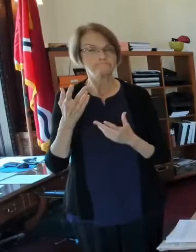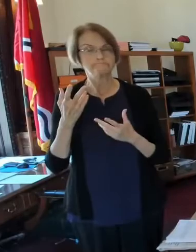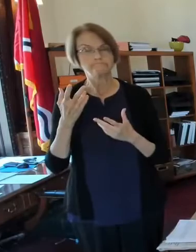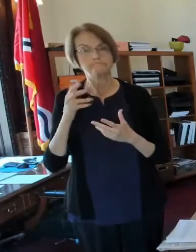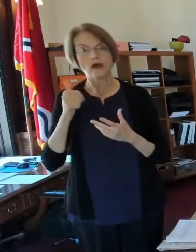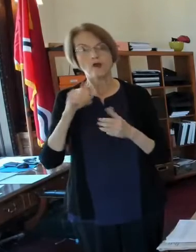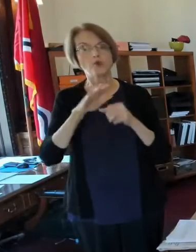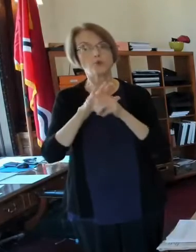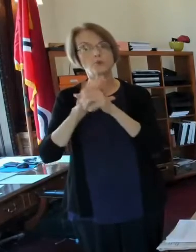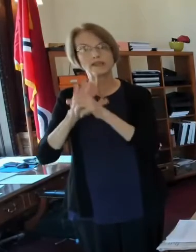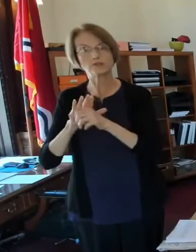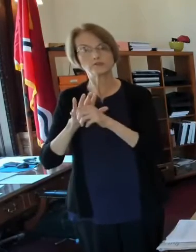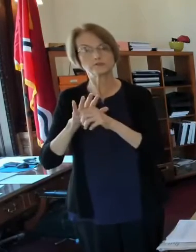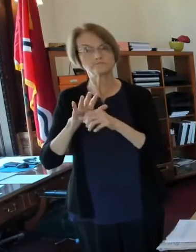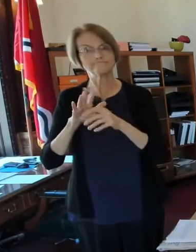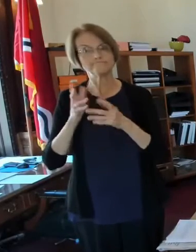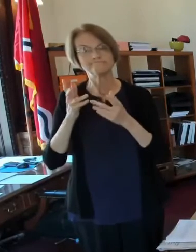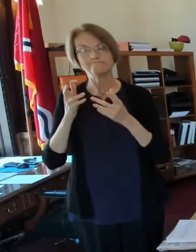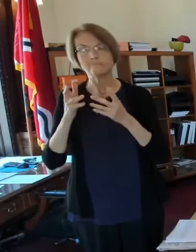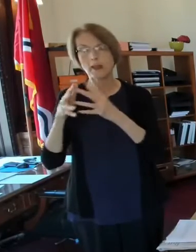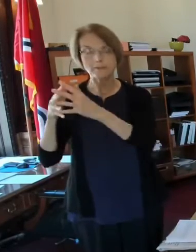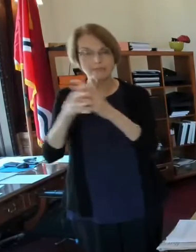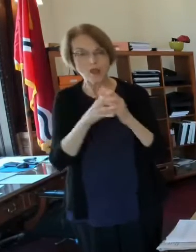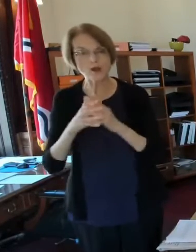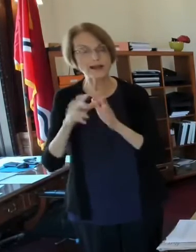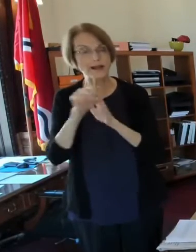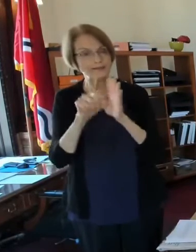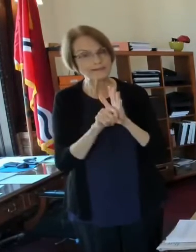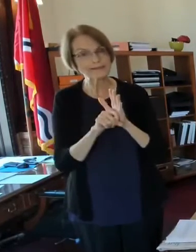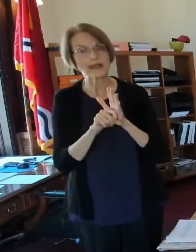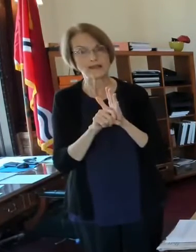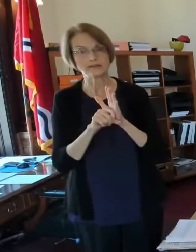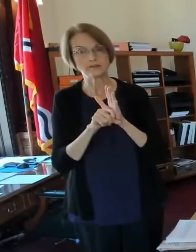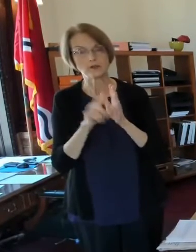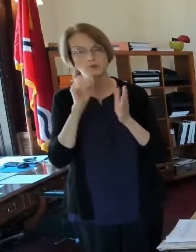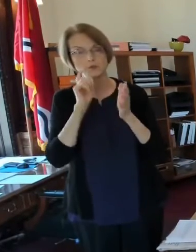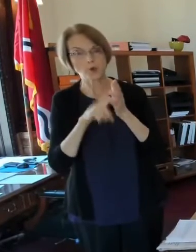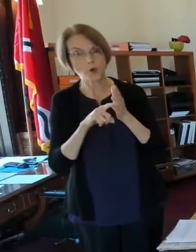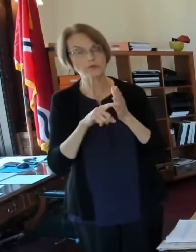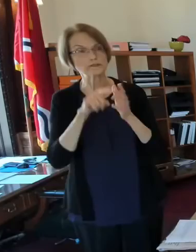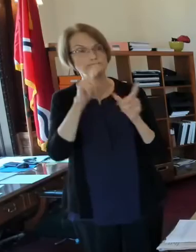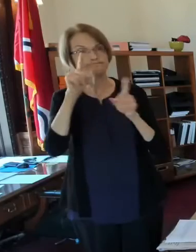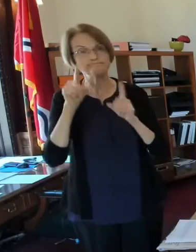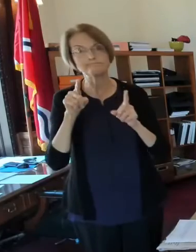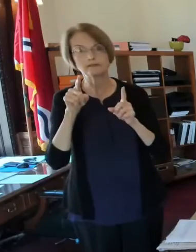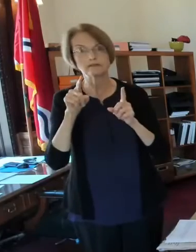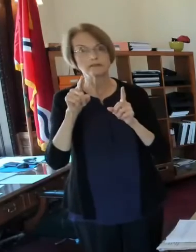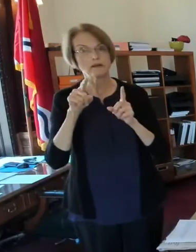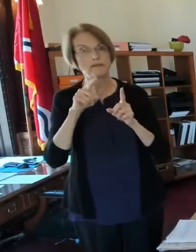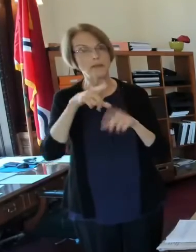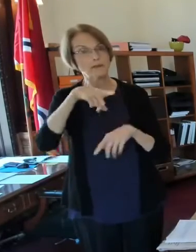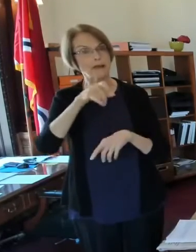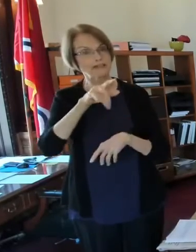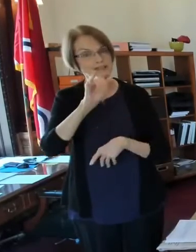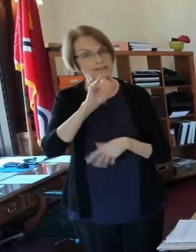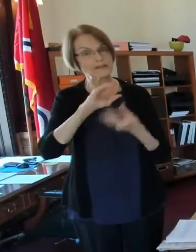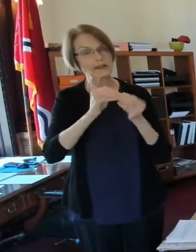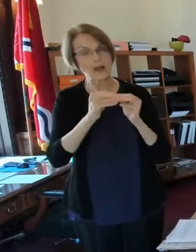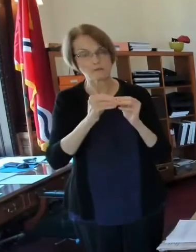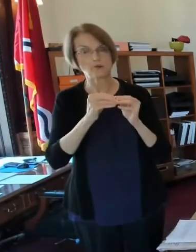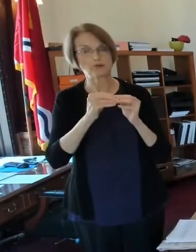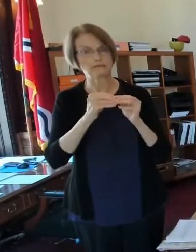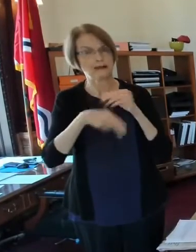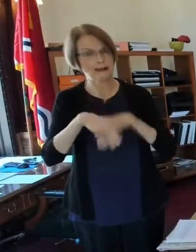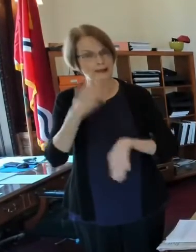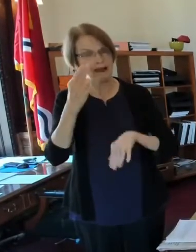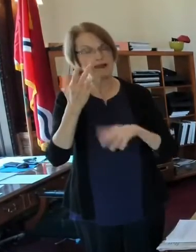other regions around the country and around the state that are way higher than that. And we haven't really, it hasn't gone down a